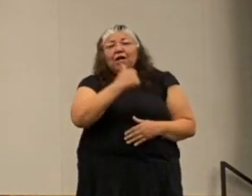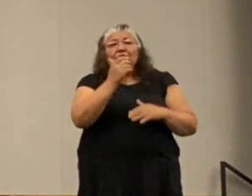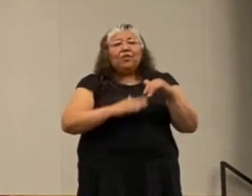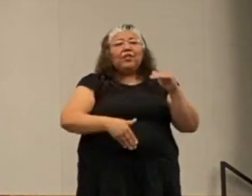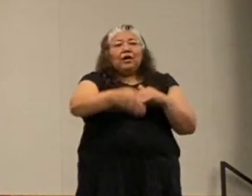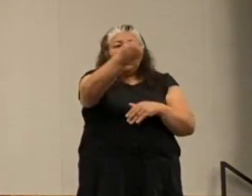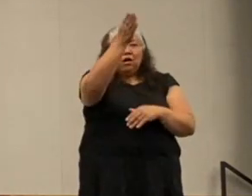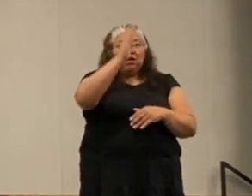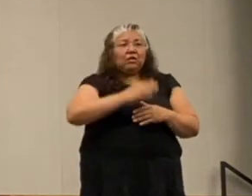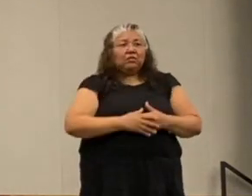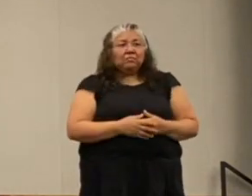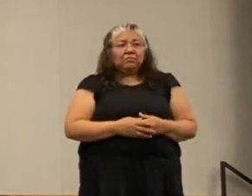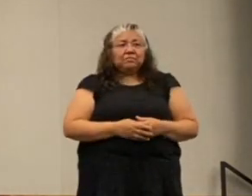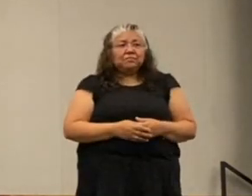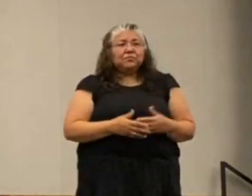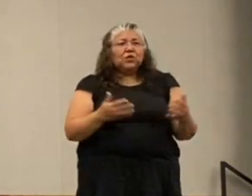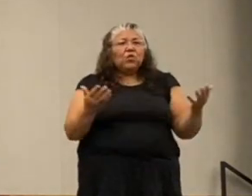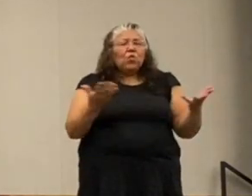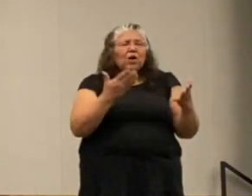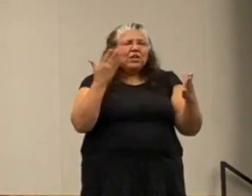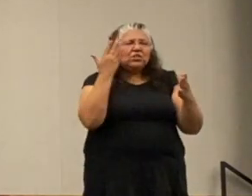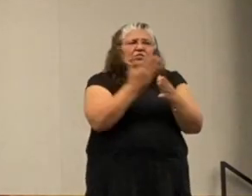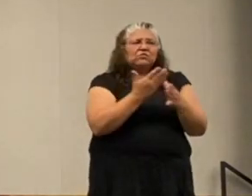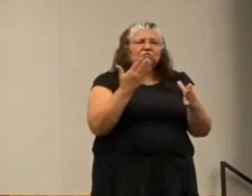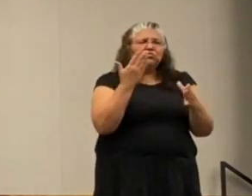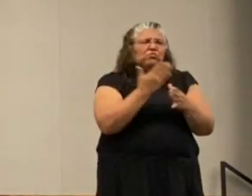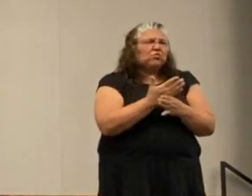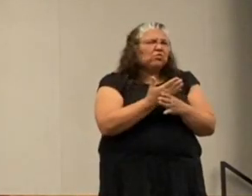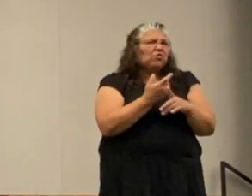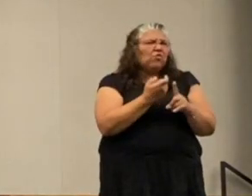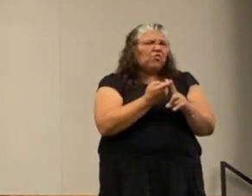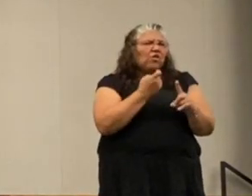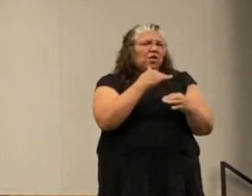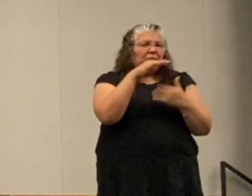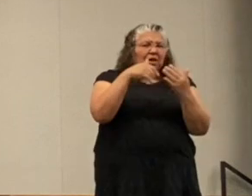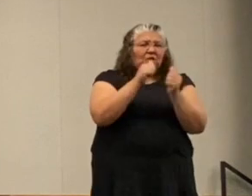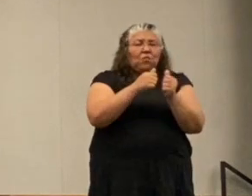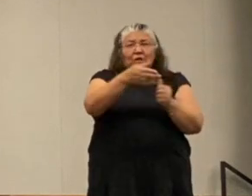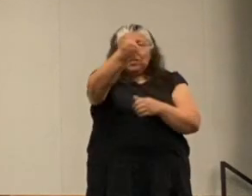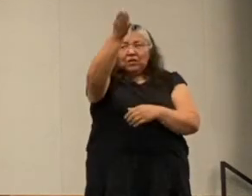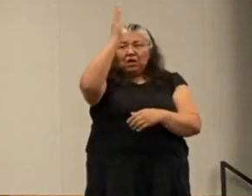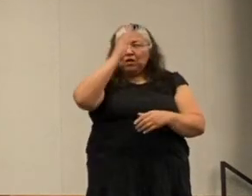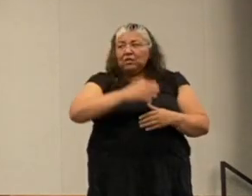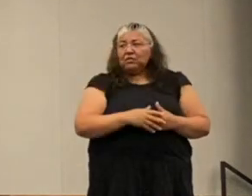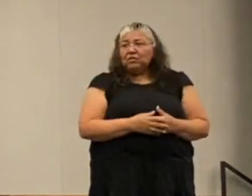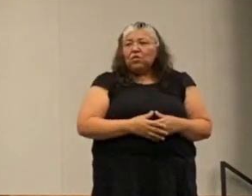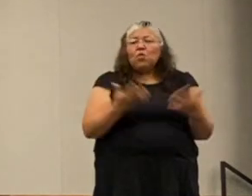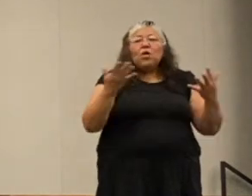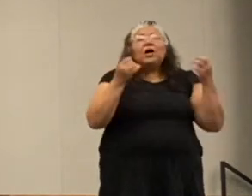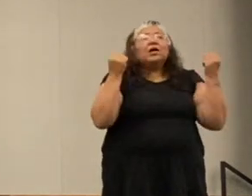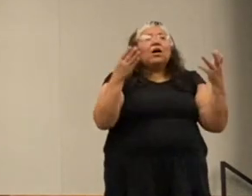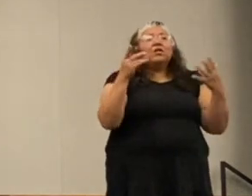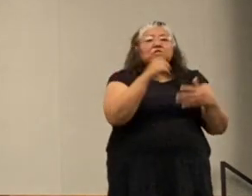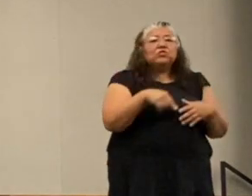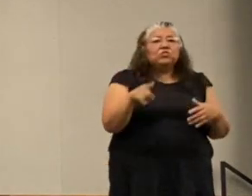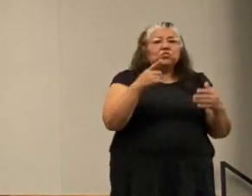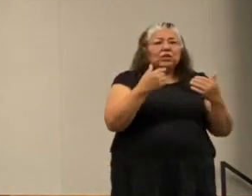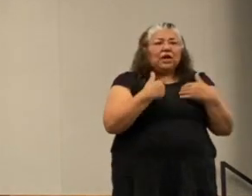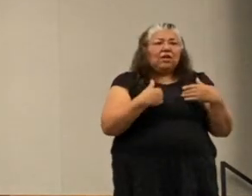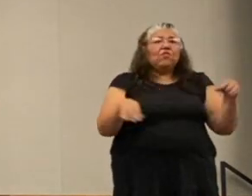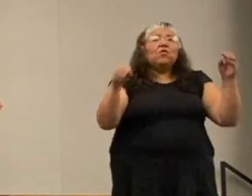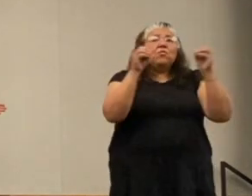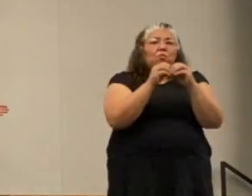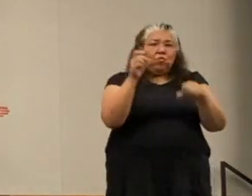God? What distracts you from hanging out with God? What causes you to spend